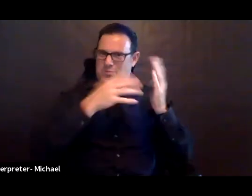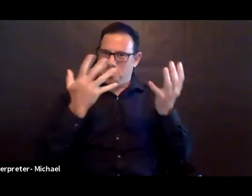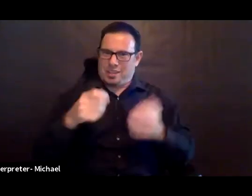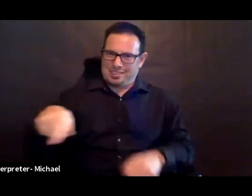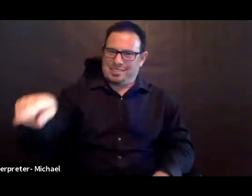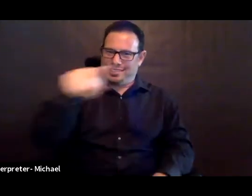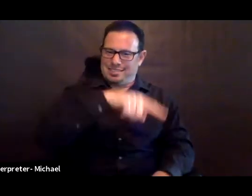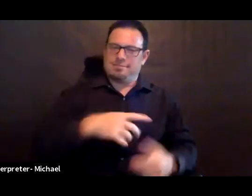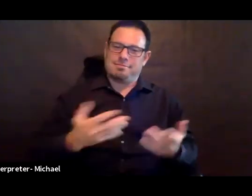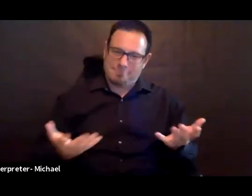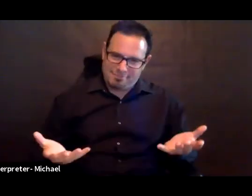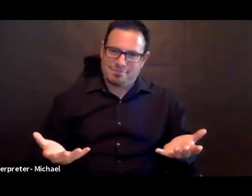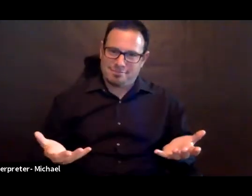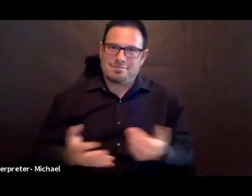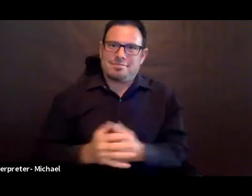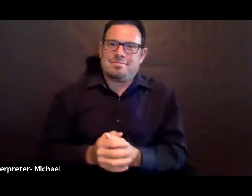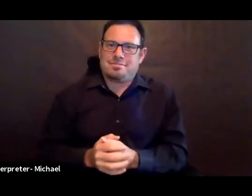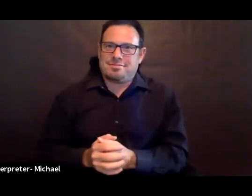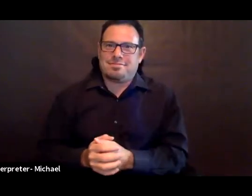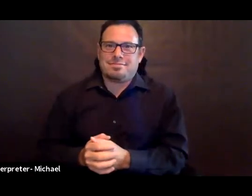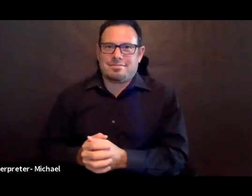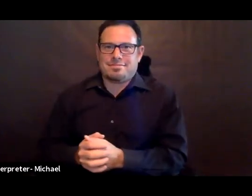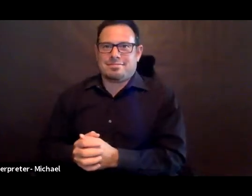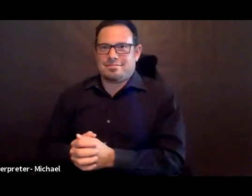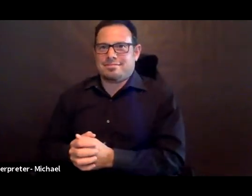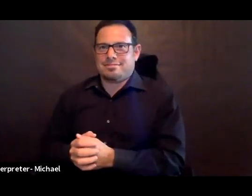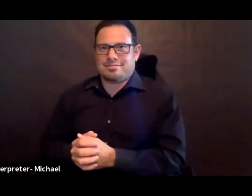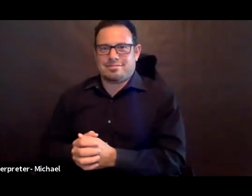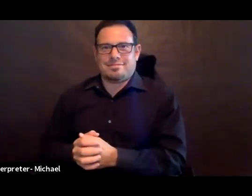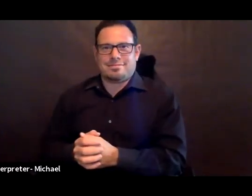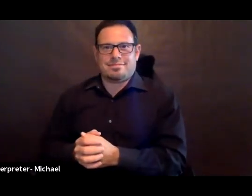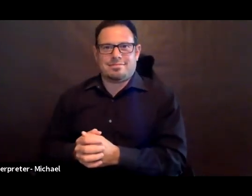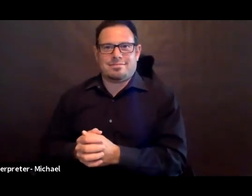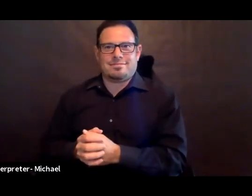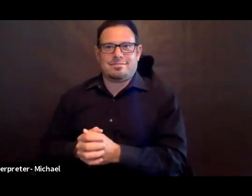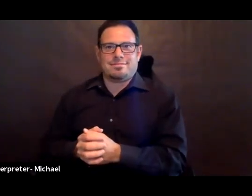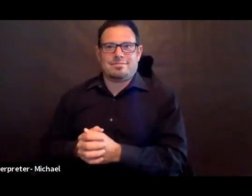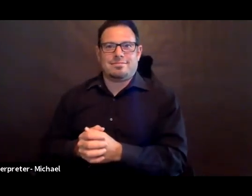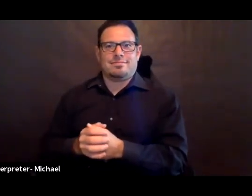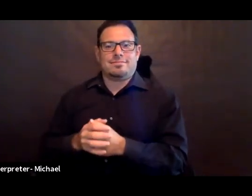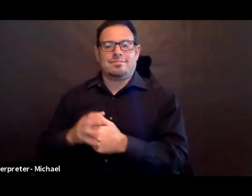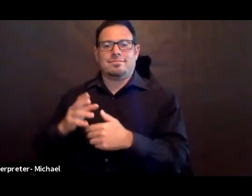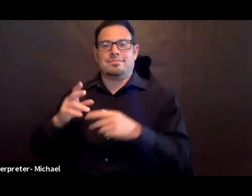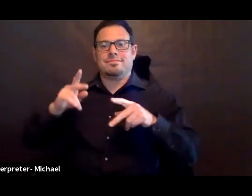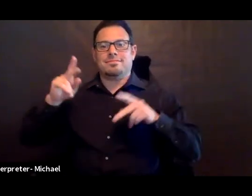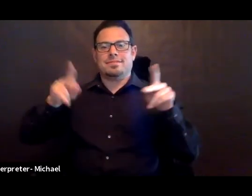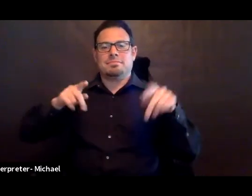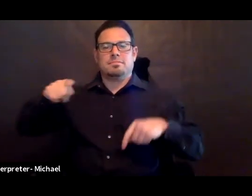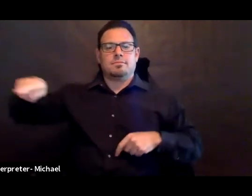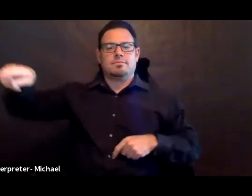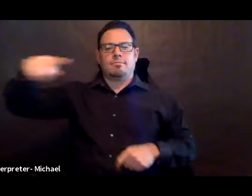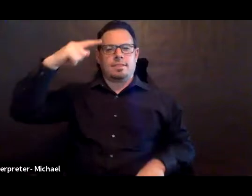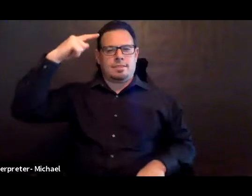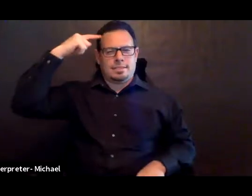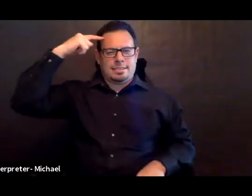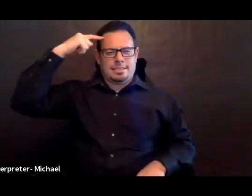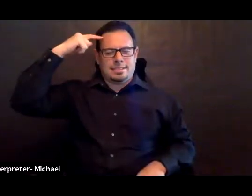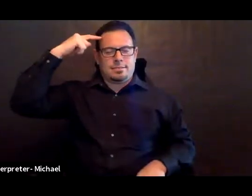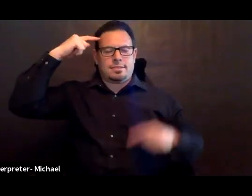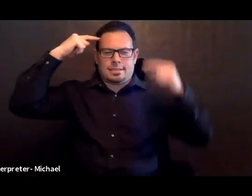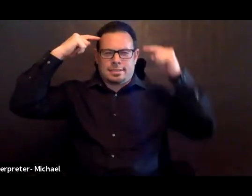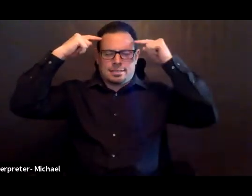surprised and I think newly sobered or again sobered by being confronted last week with headlines telling us